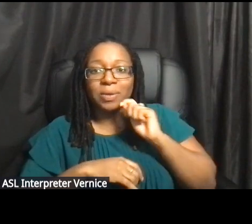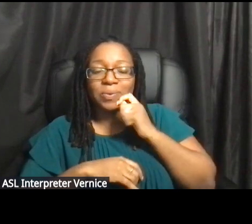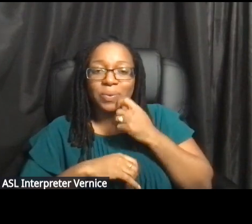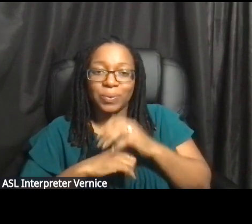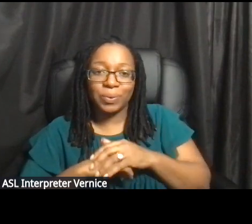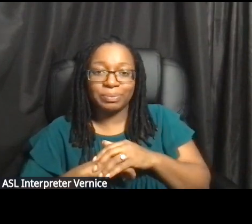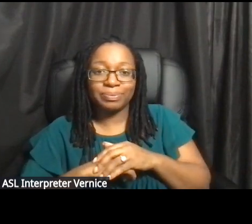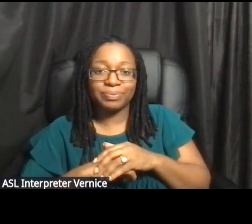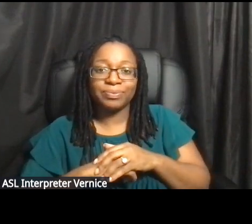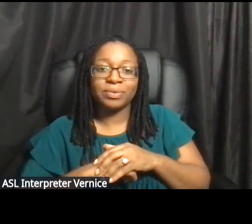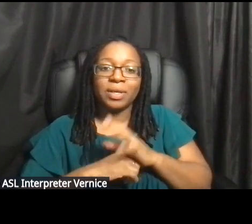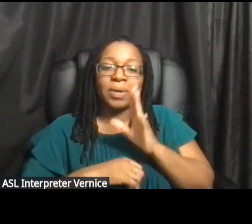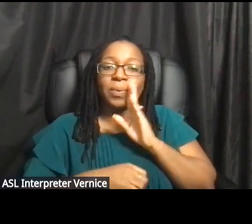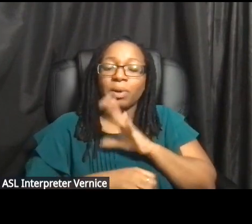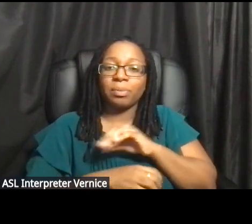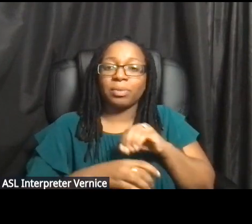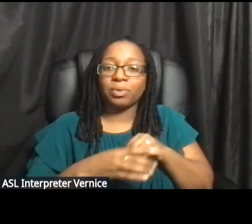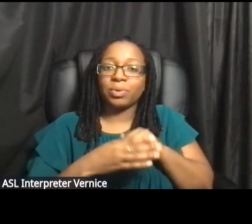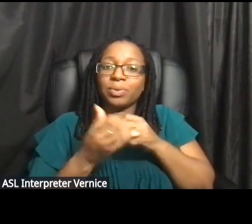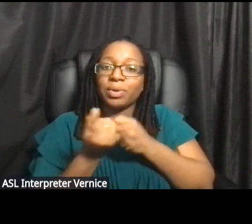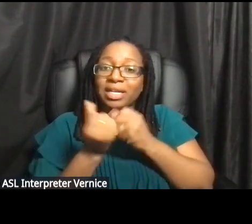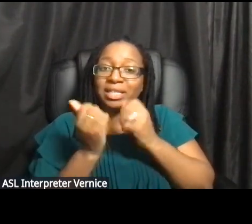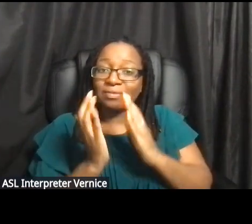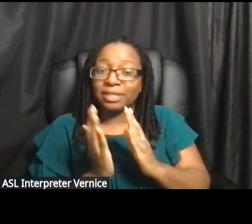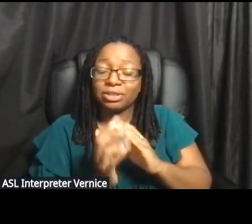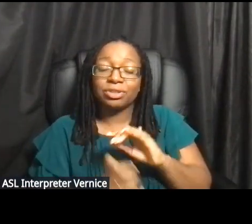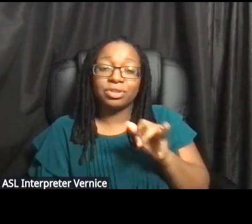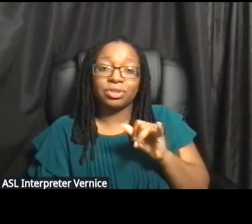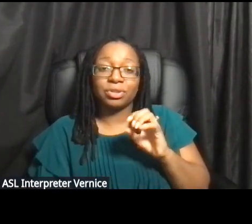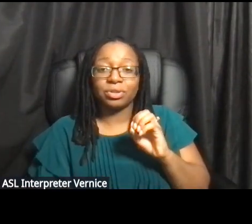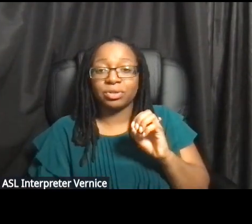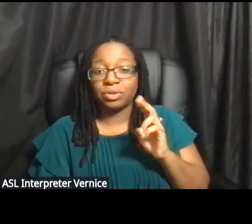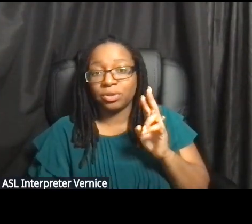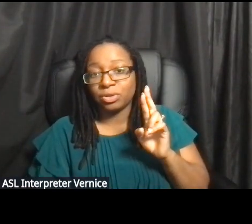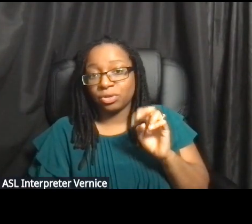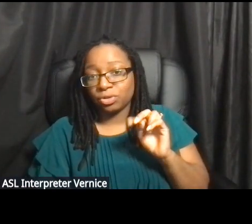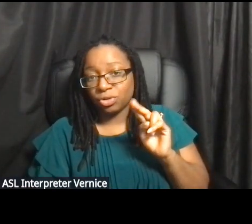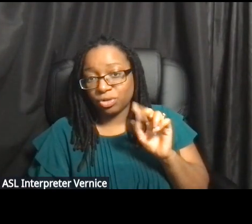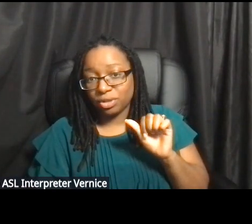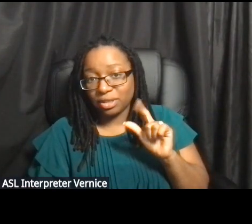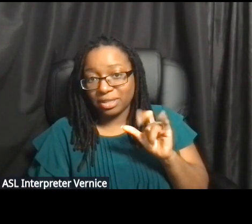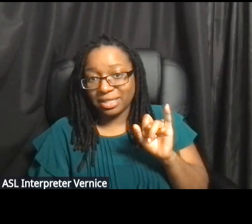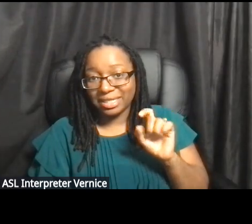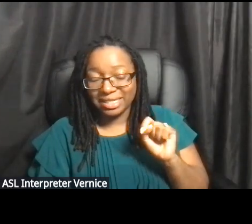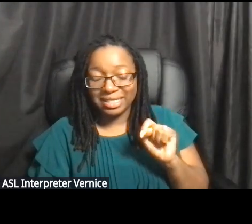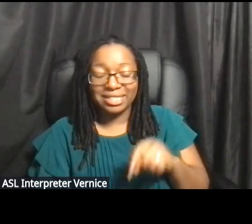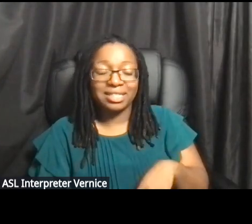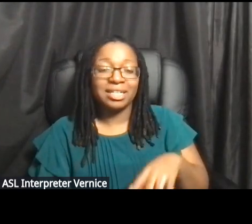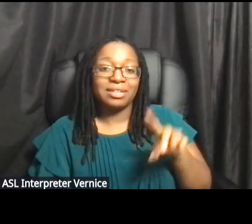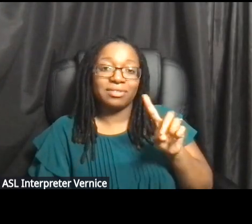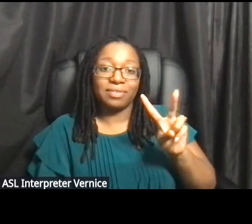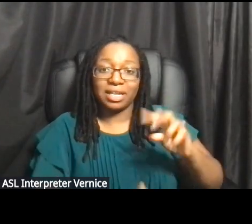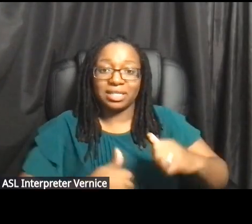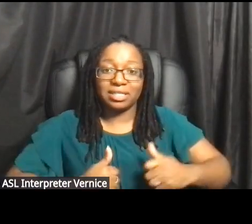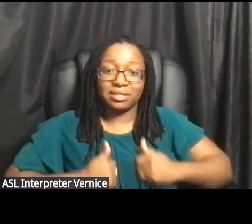examples include activists, journalists, and domestic violence survivors.